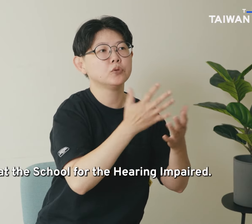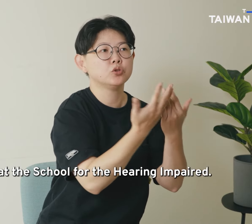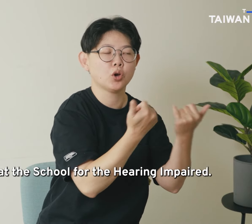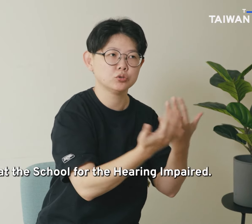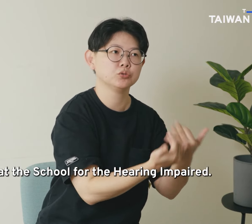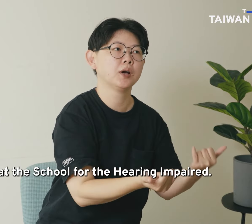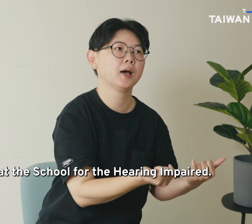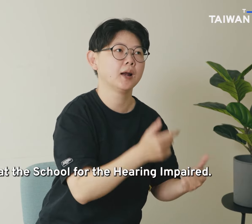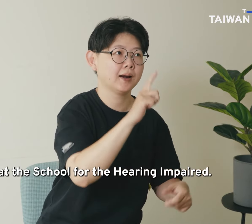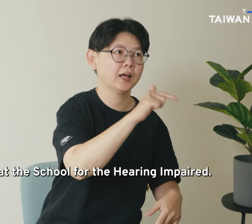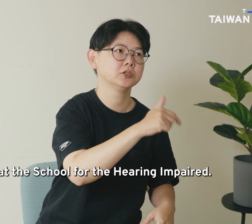impaired.